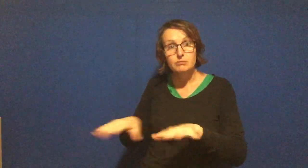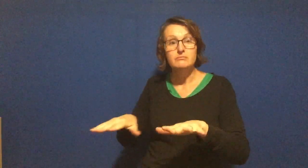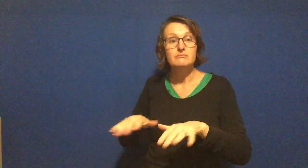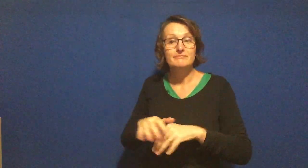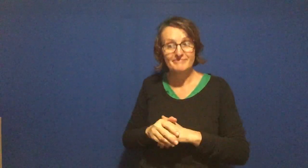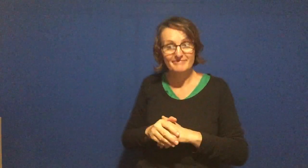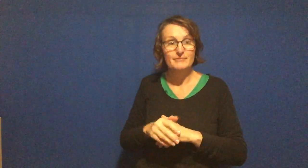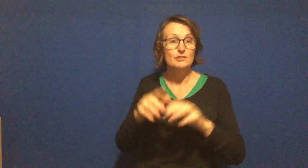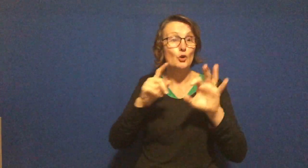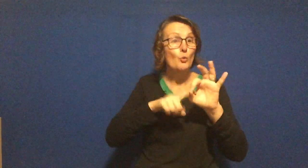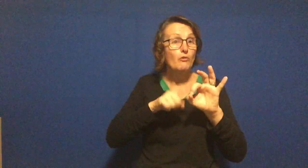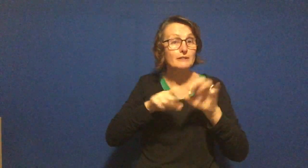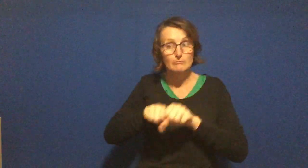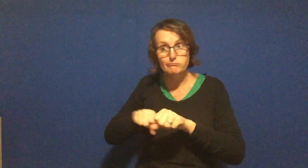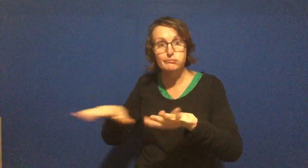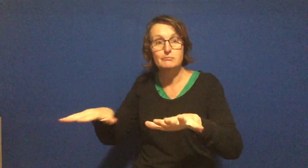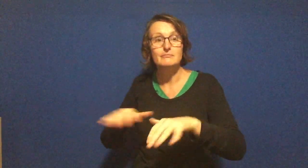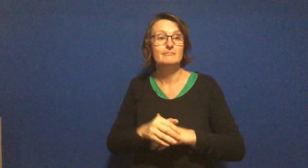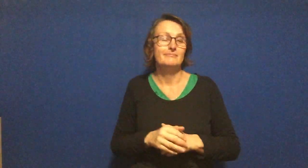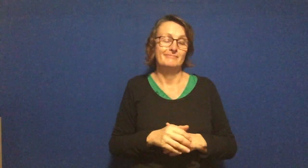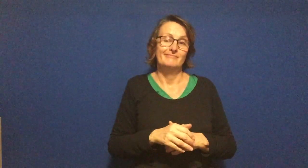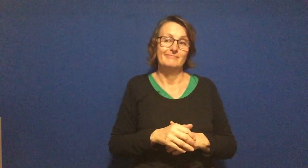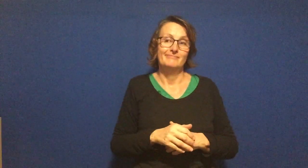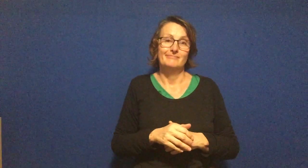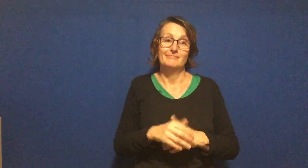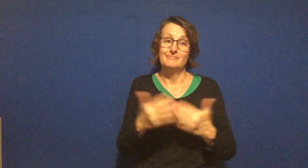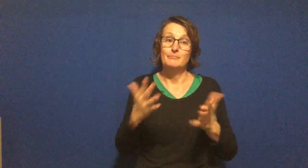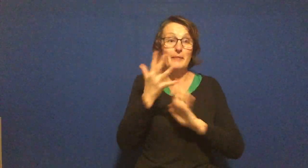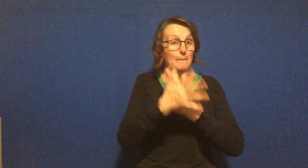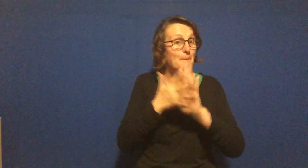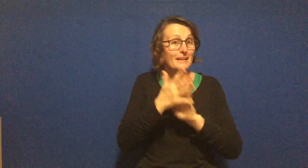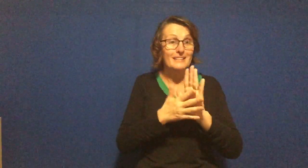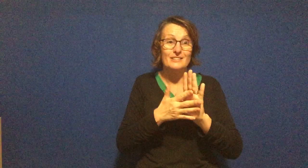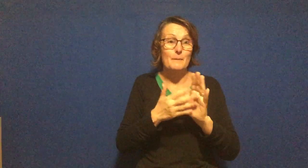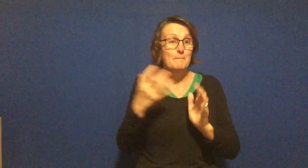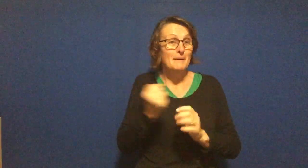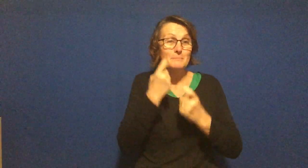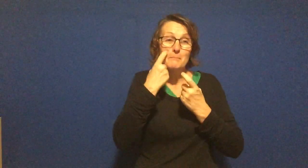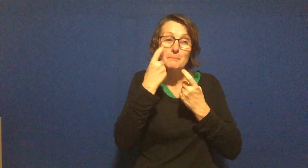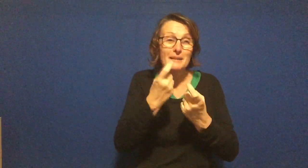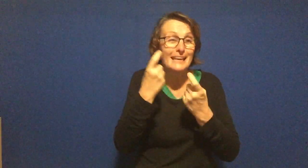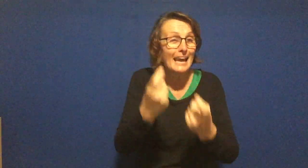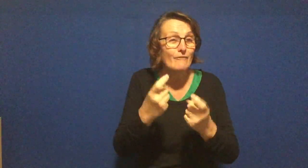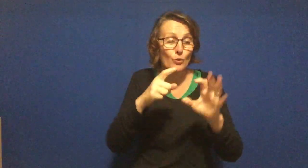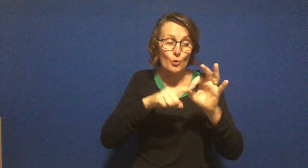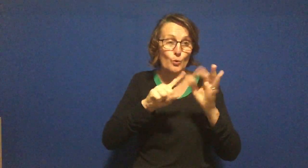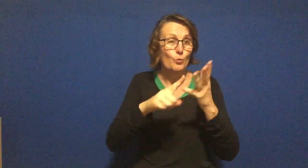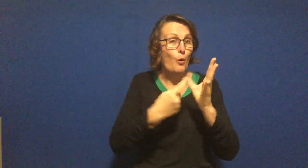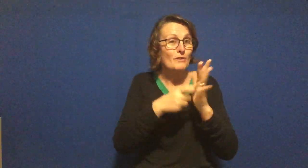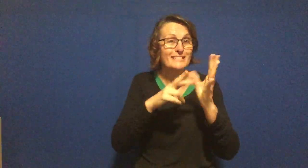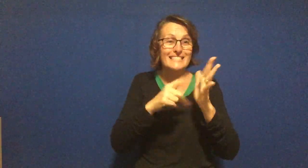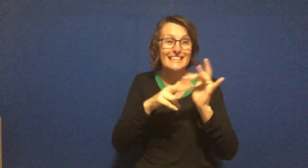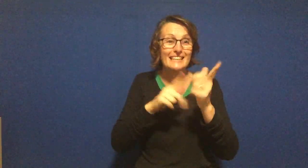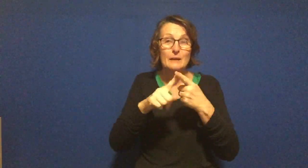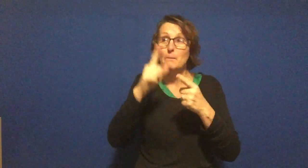hotel quarantine, ancient history, but it does mean that you can never relax about quarantine. We're bringing in people all the time